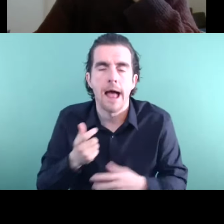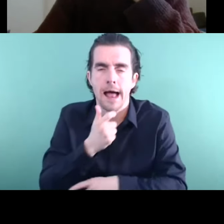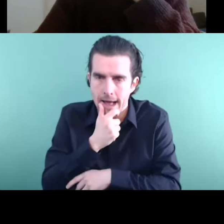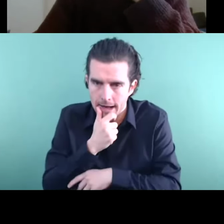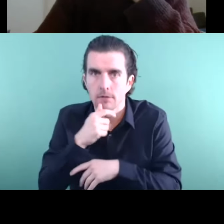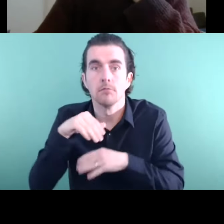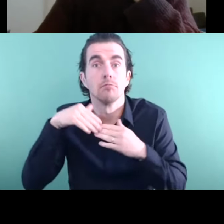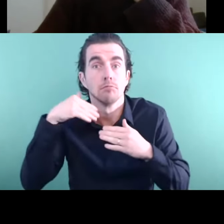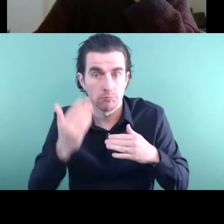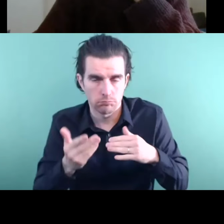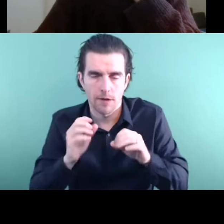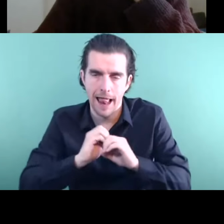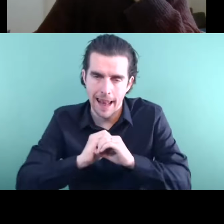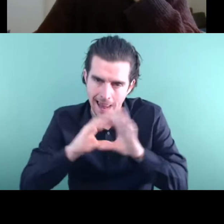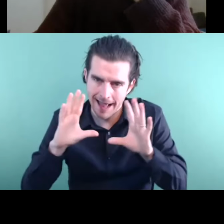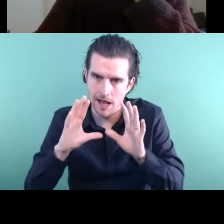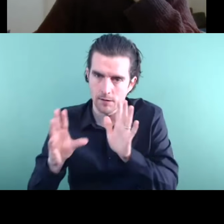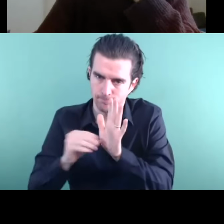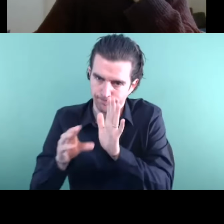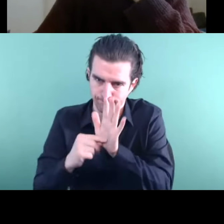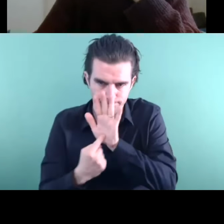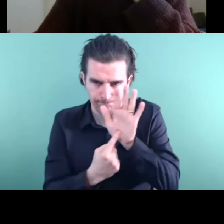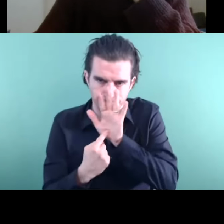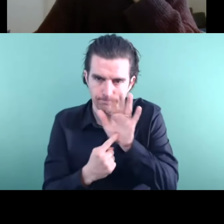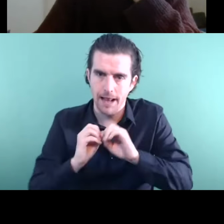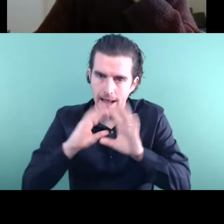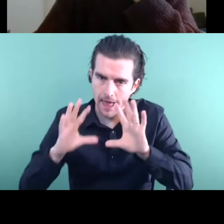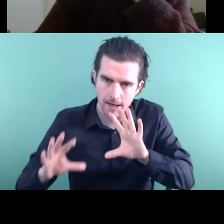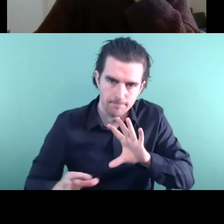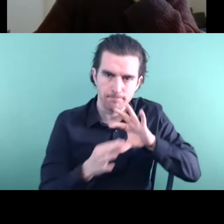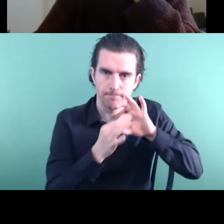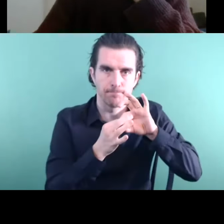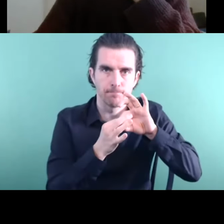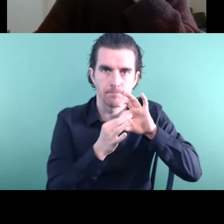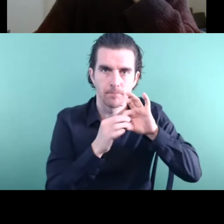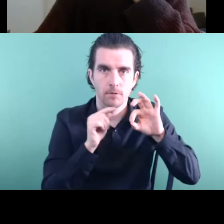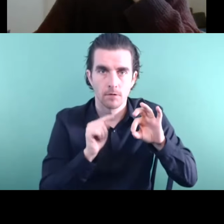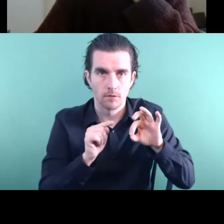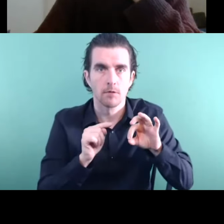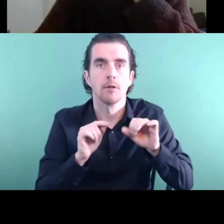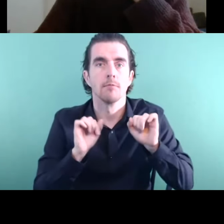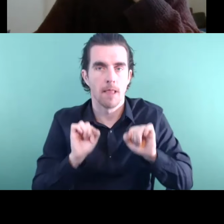secondly, as I said, in the pursuit of developing a strategy around the lived experience,